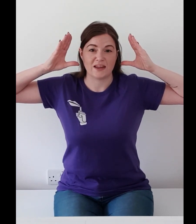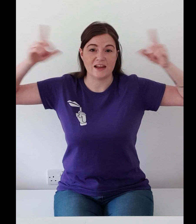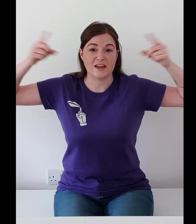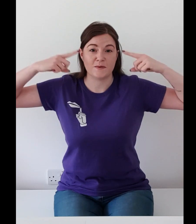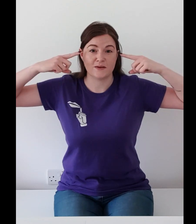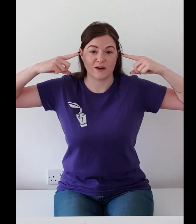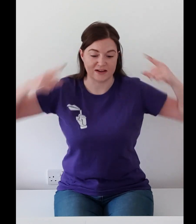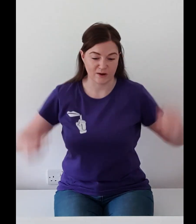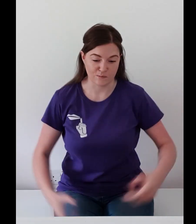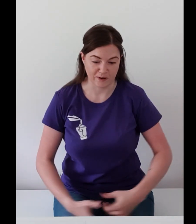Again, keeping those eyes open.